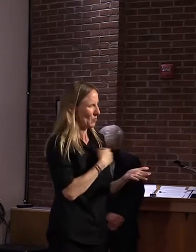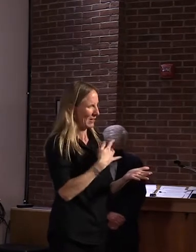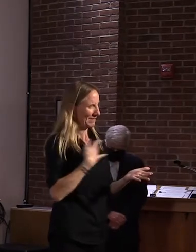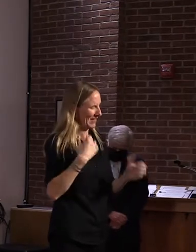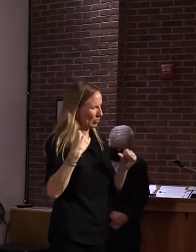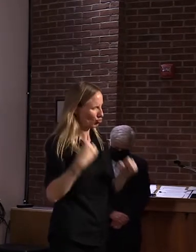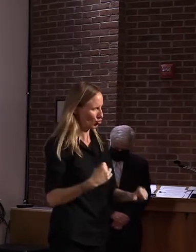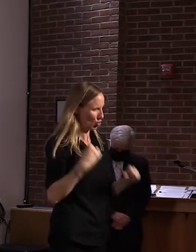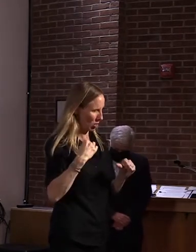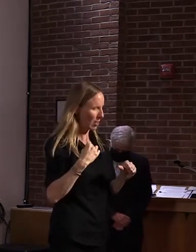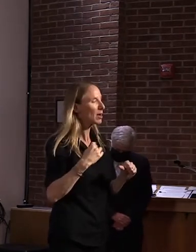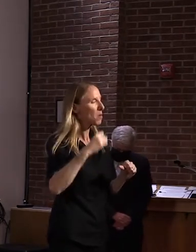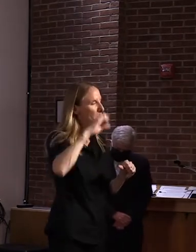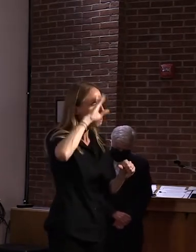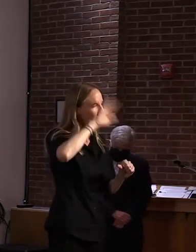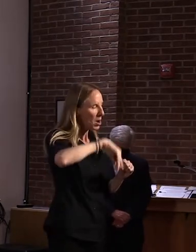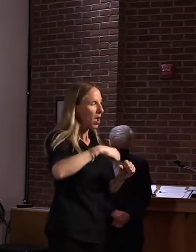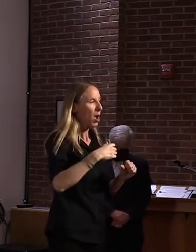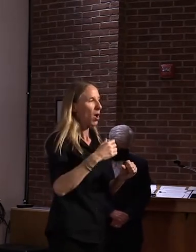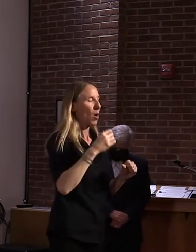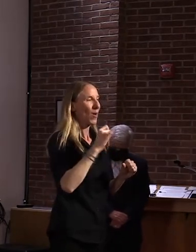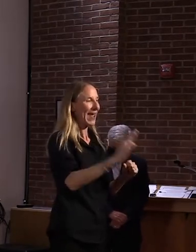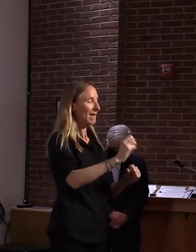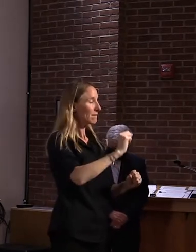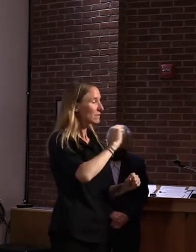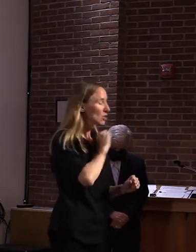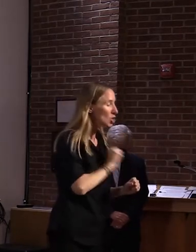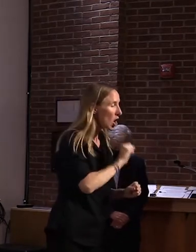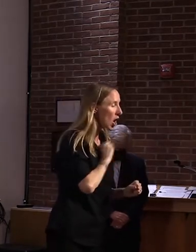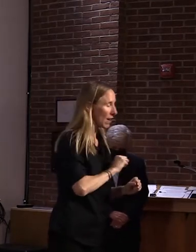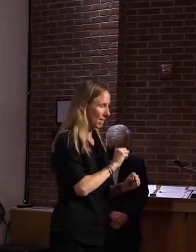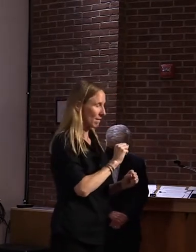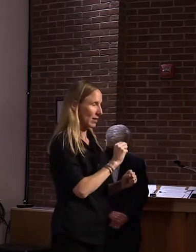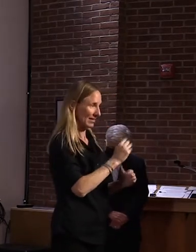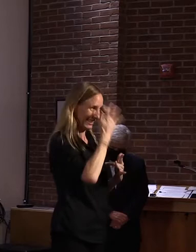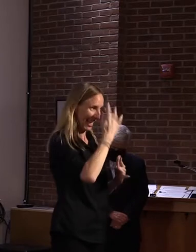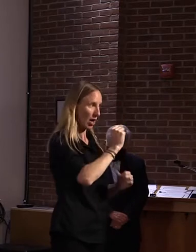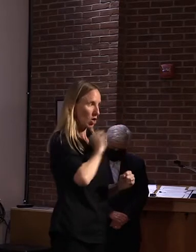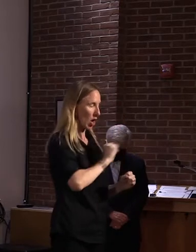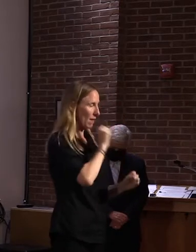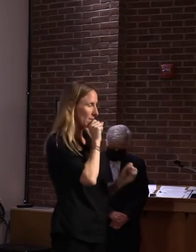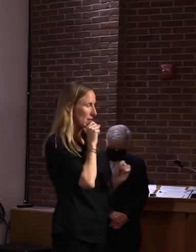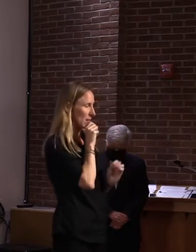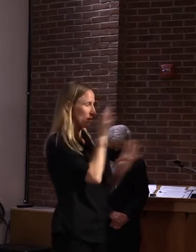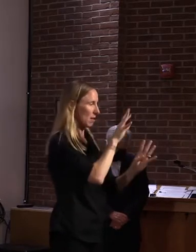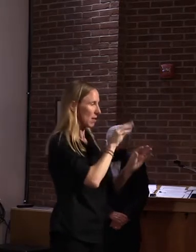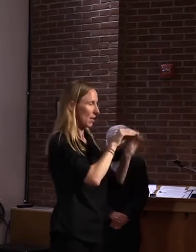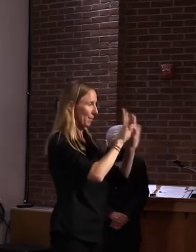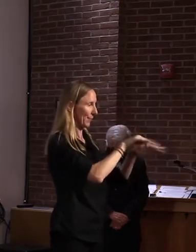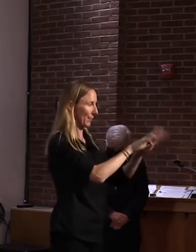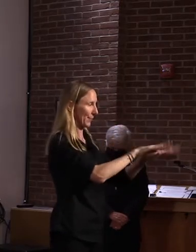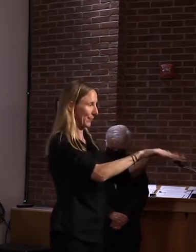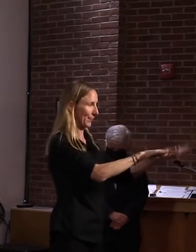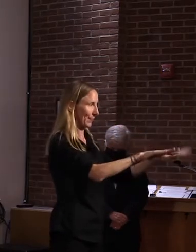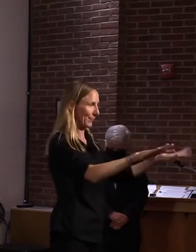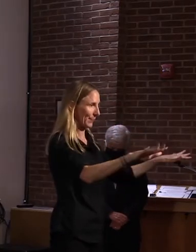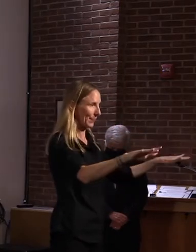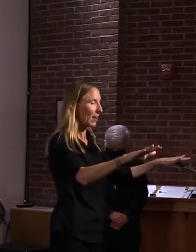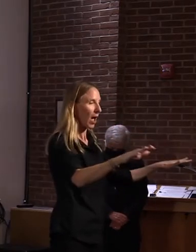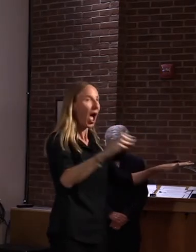we know large respiratory droplets are a key way for the virus to spread from person to person.